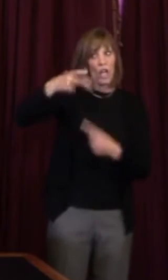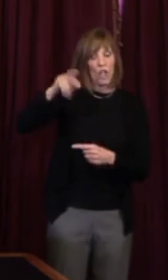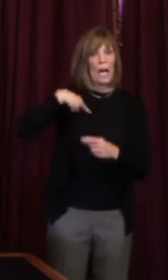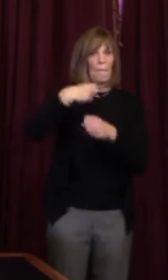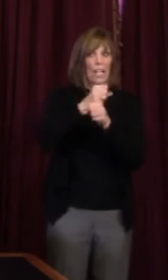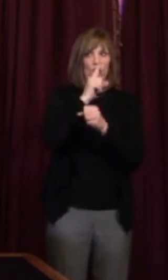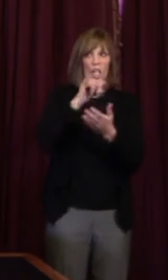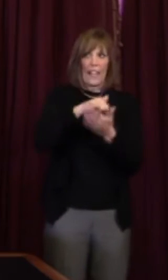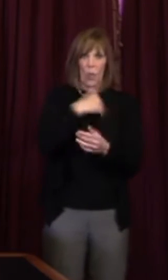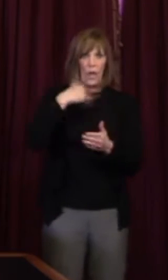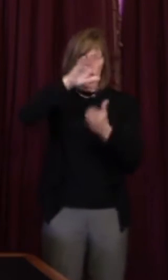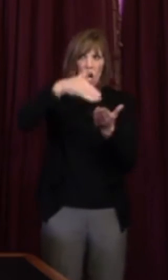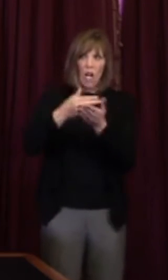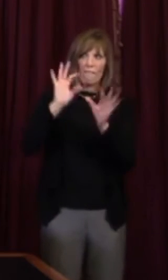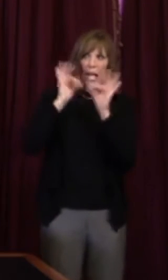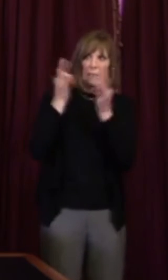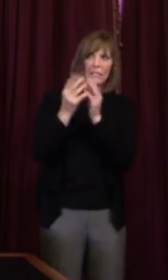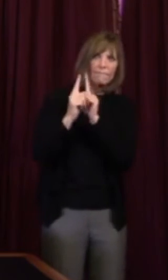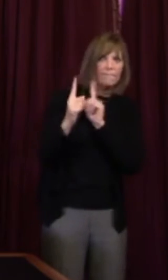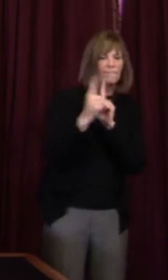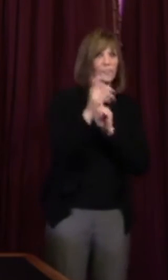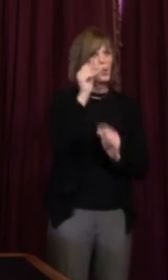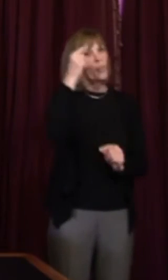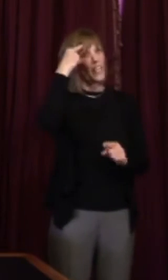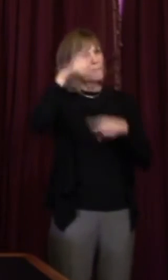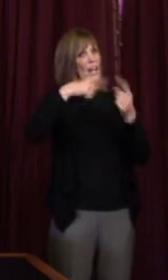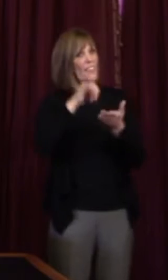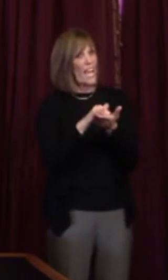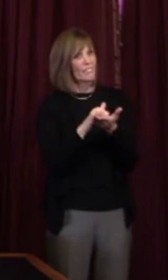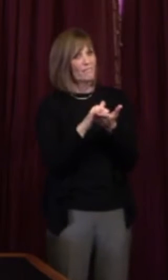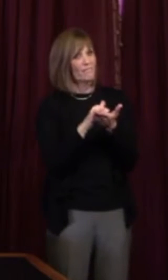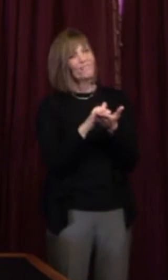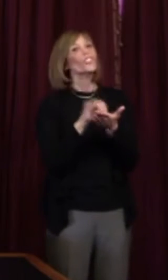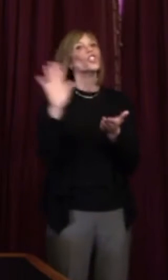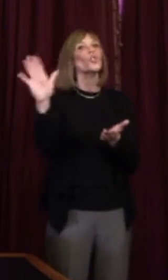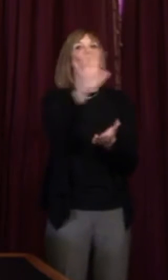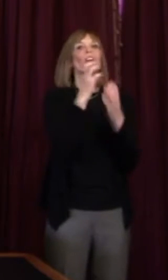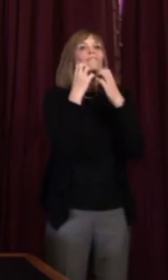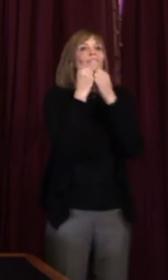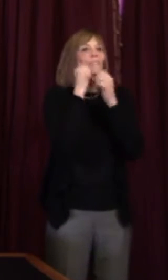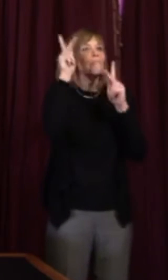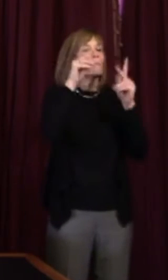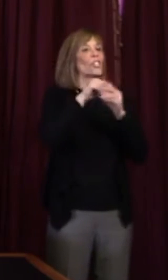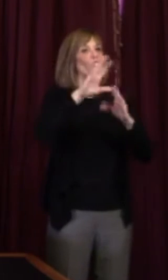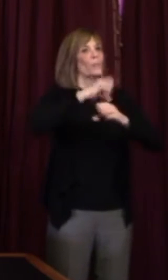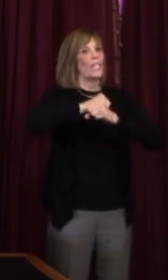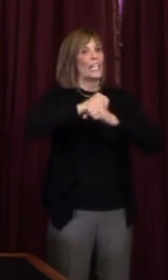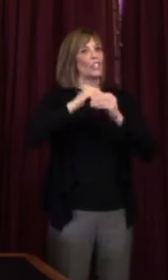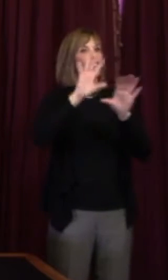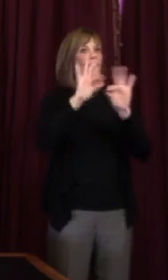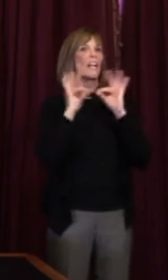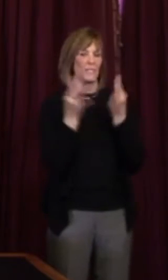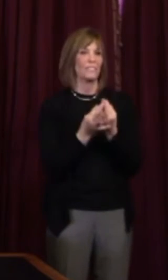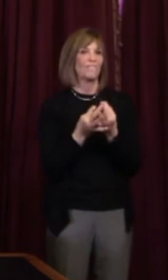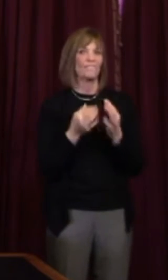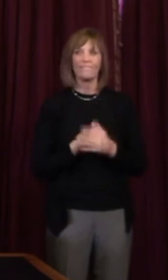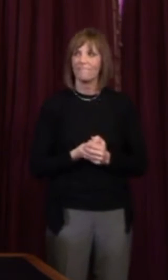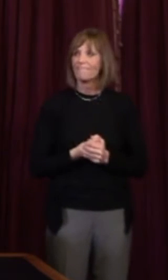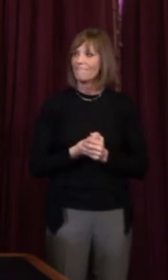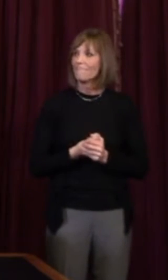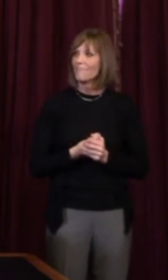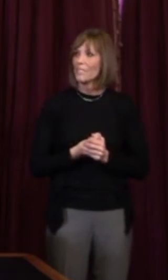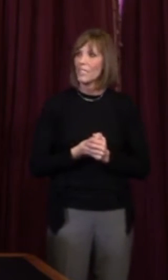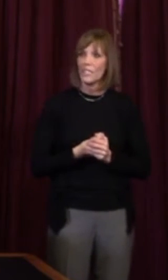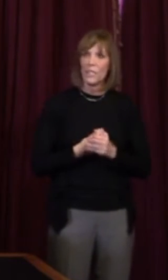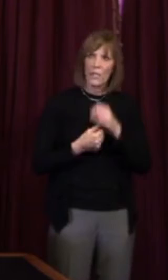to make sure that we're all, the family's doing the right thing. So think about, you know, the loved ones that you can be protecting by making the right choices. Okay.